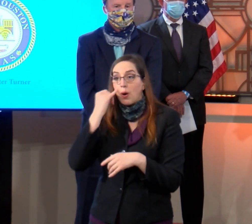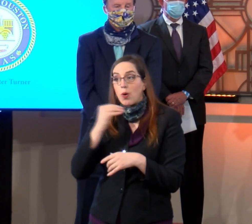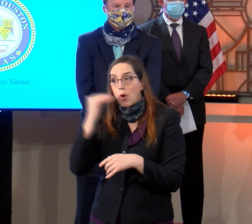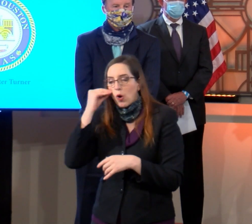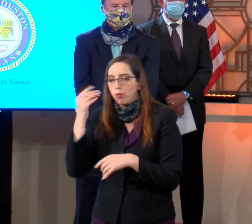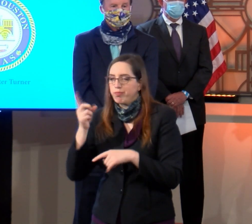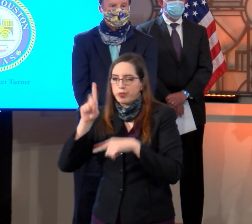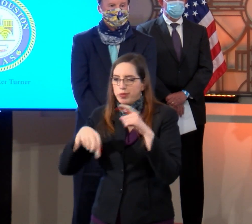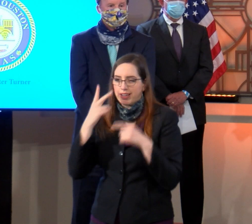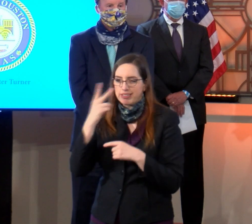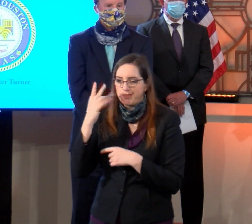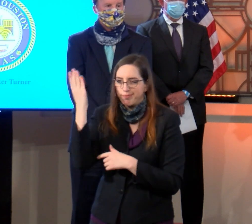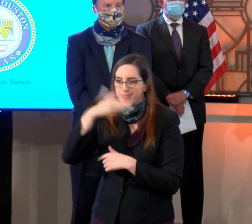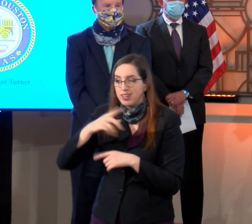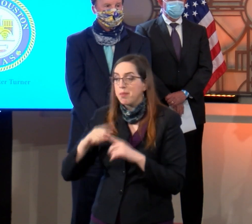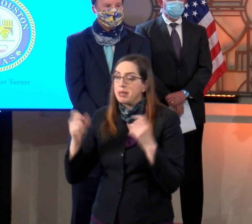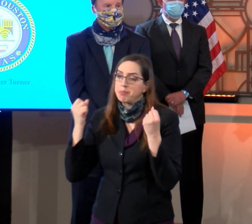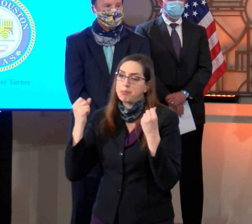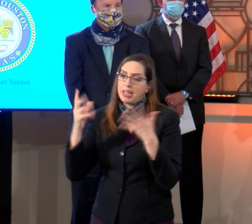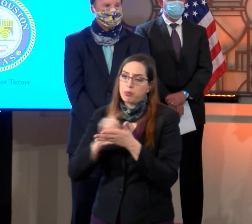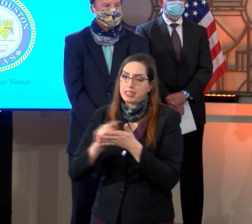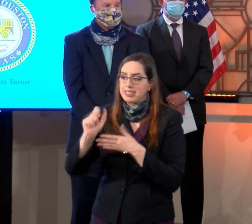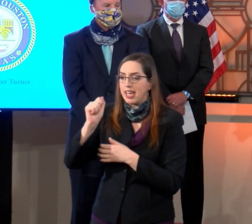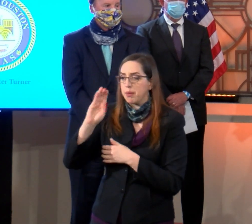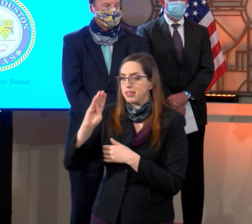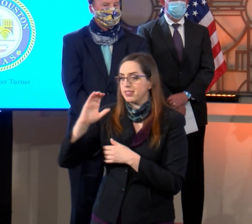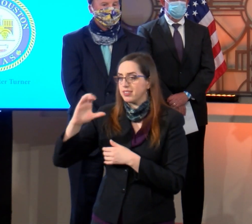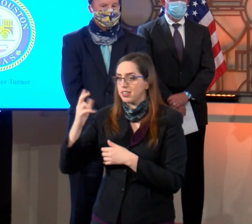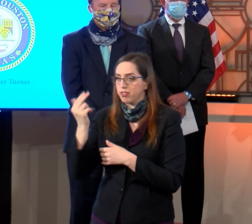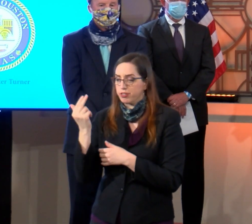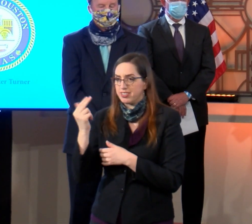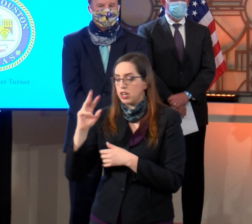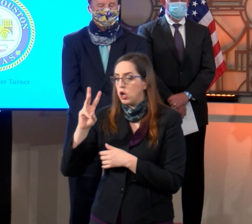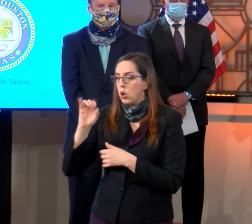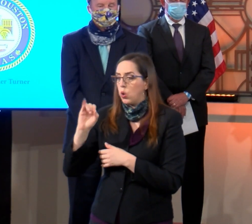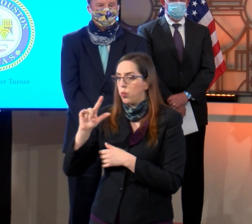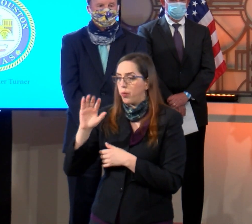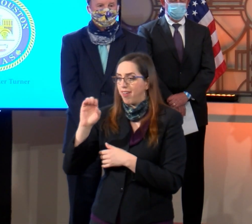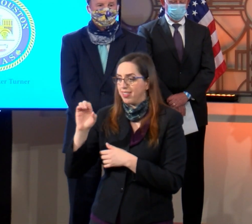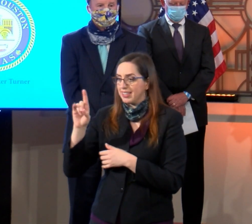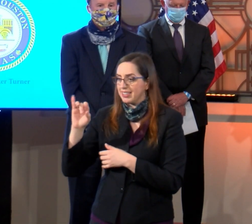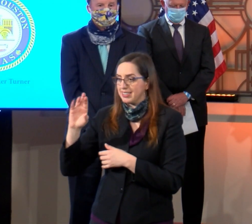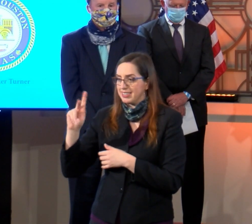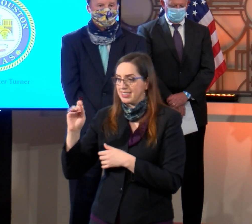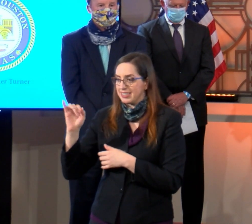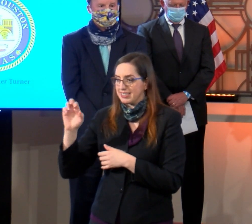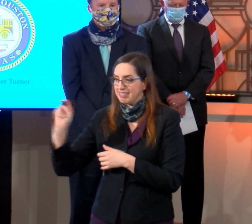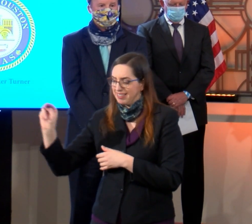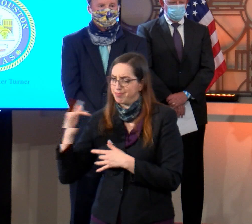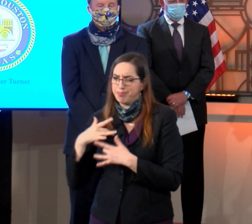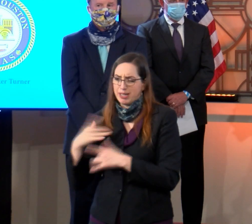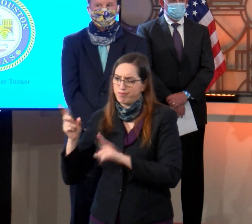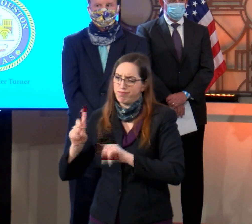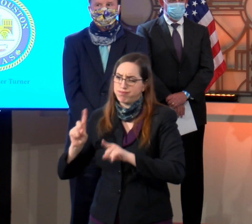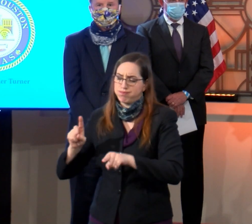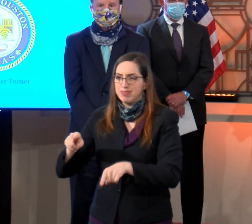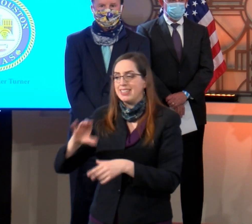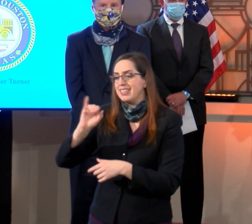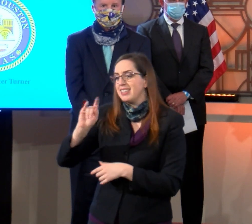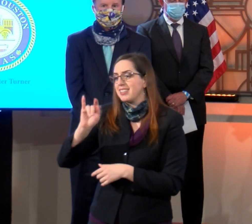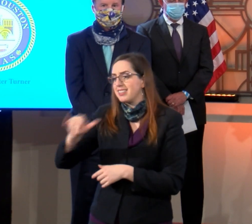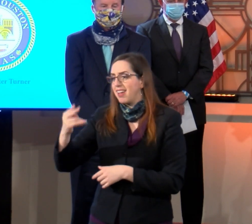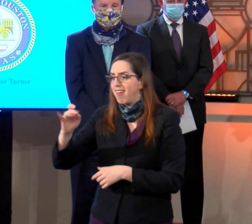home, but for weeks, ABC 13 photojournalist Willie Dixon would come to City Hall, set